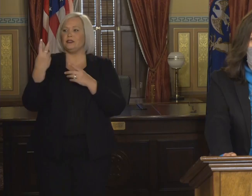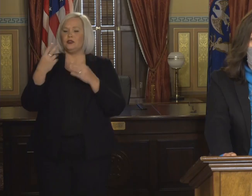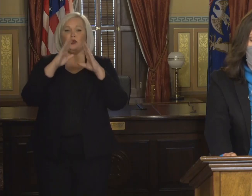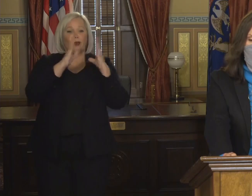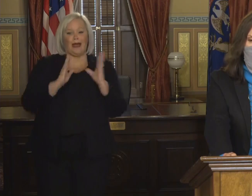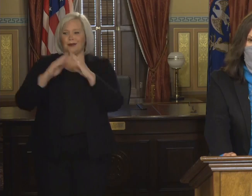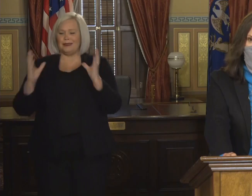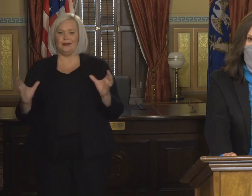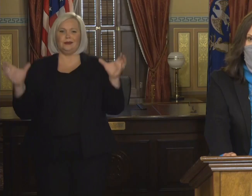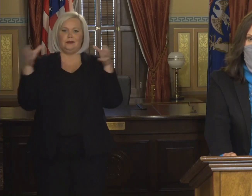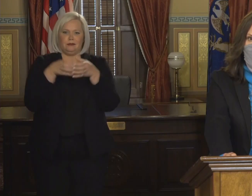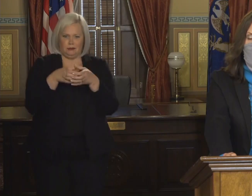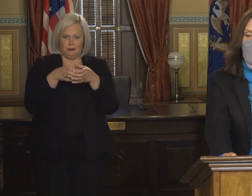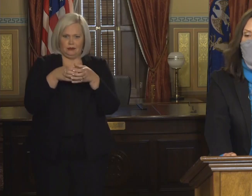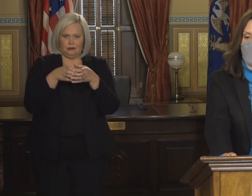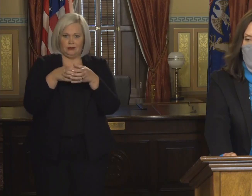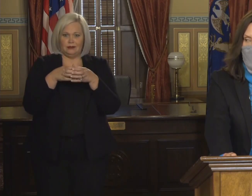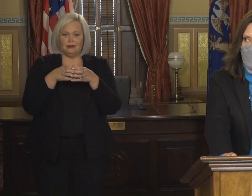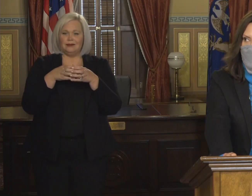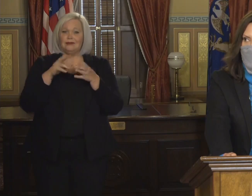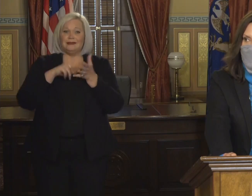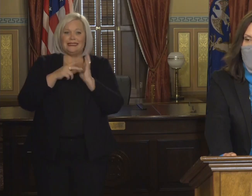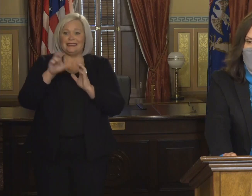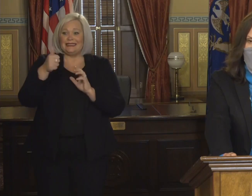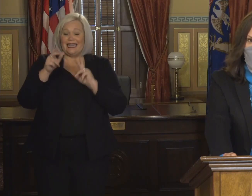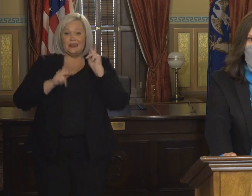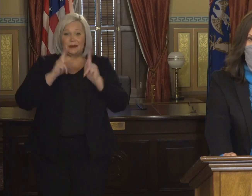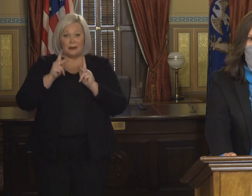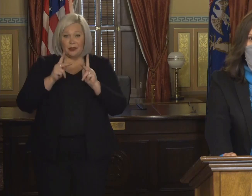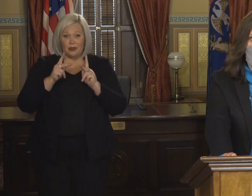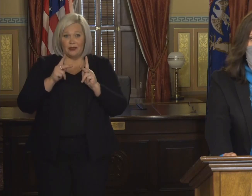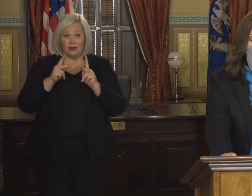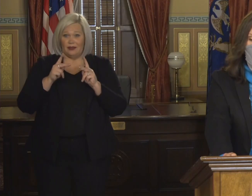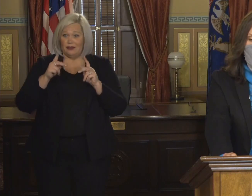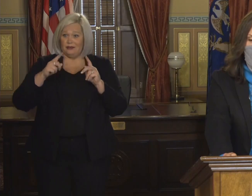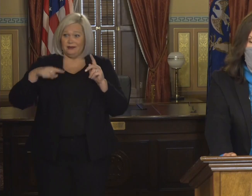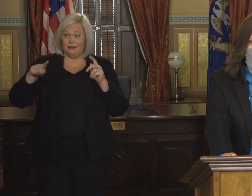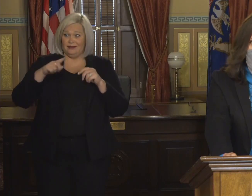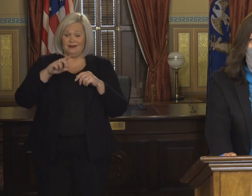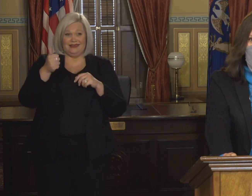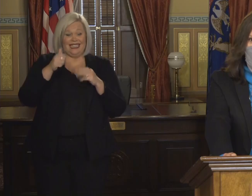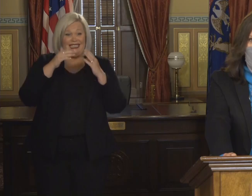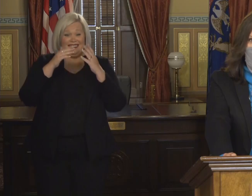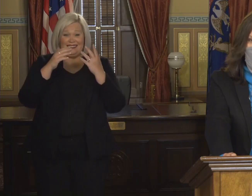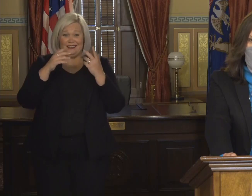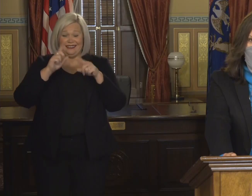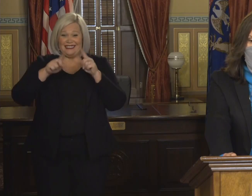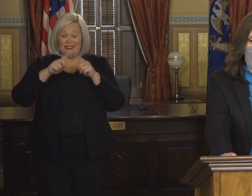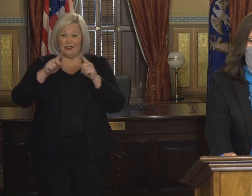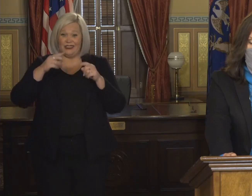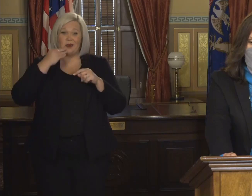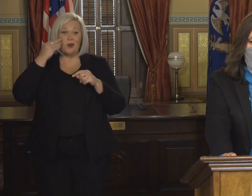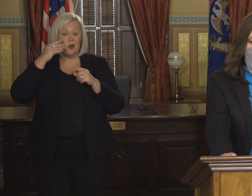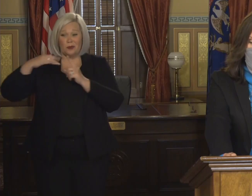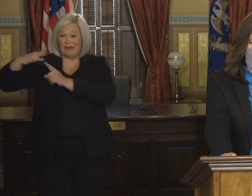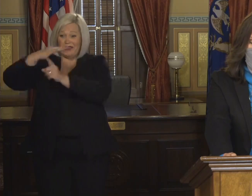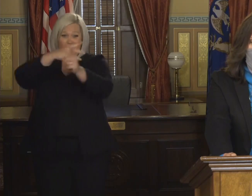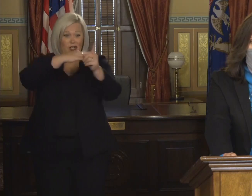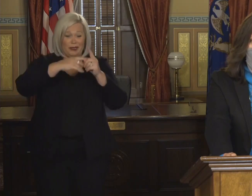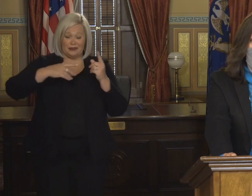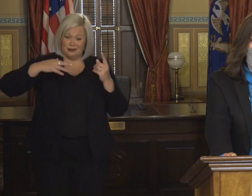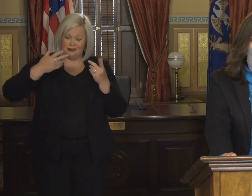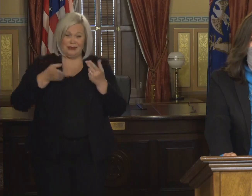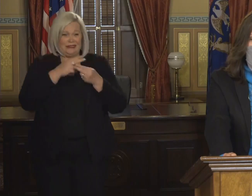households. If you have 10 people from different households, 10 households, you've just exponentially increased the risk